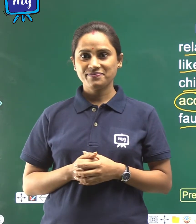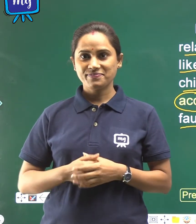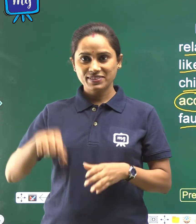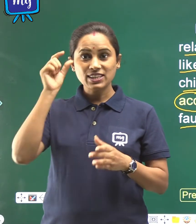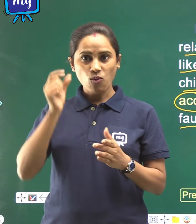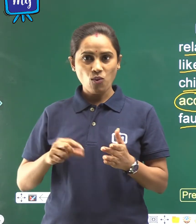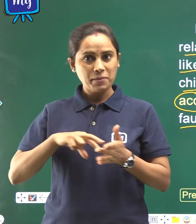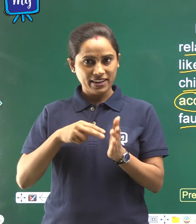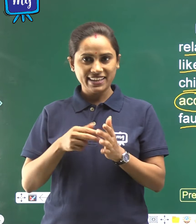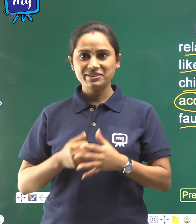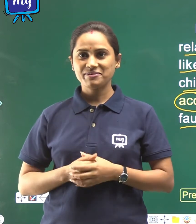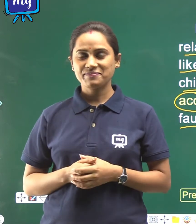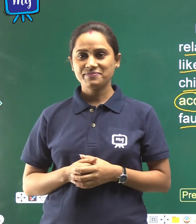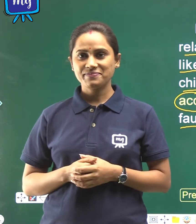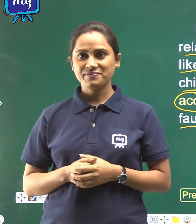Word meaning.